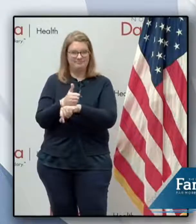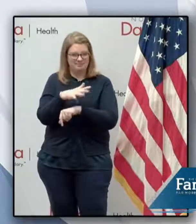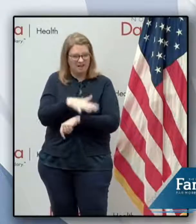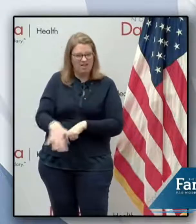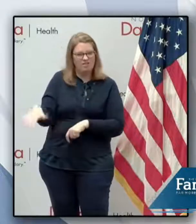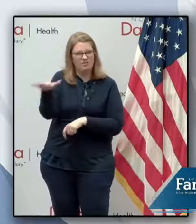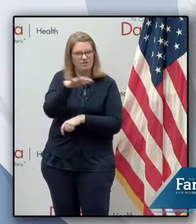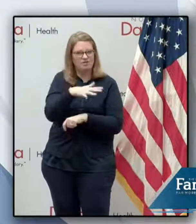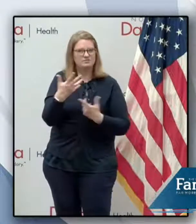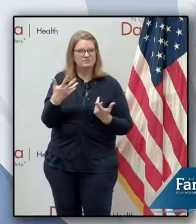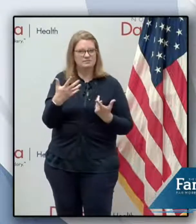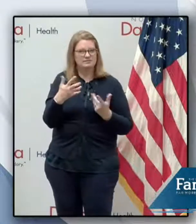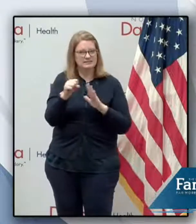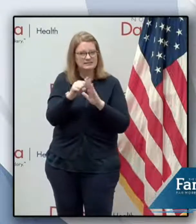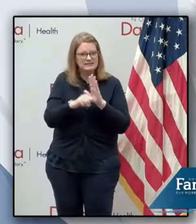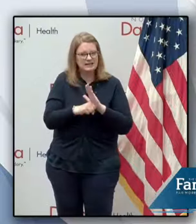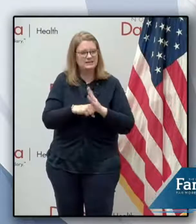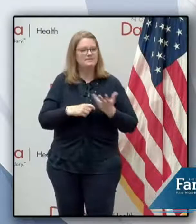data collected